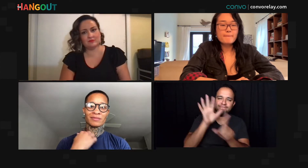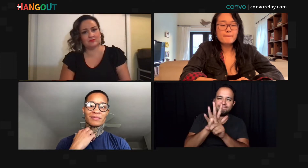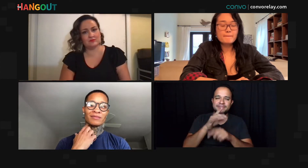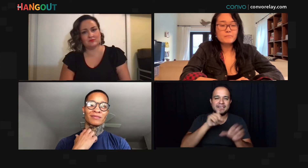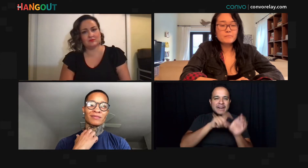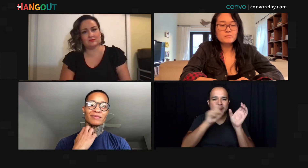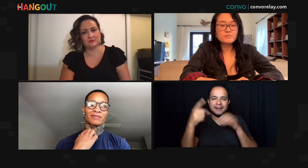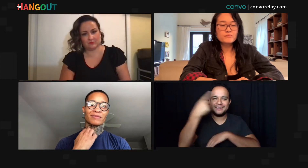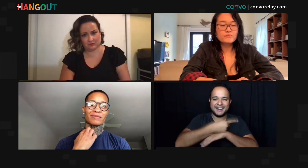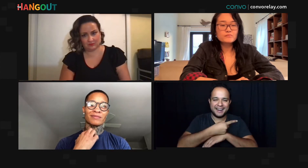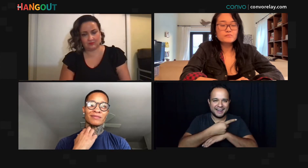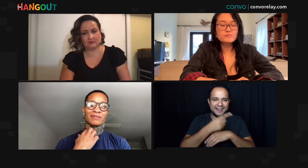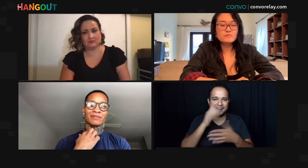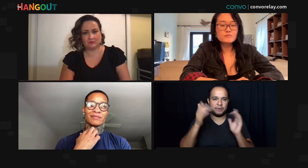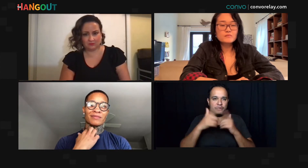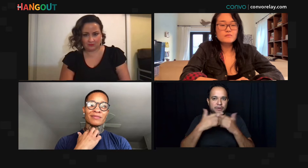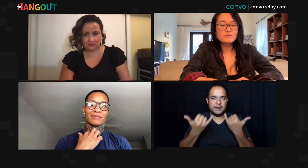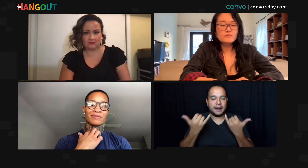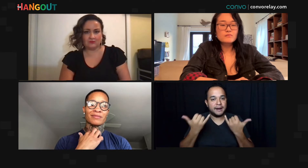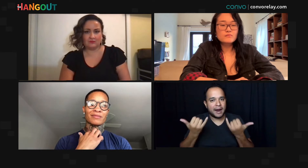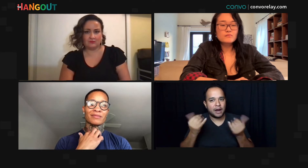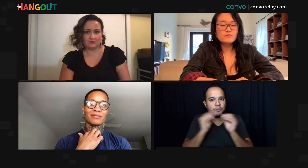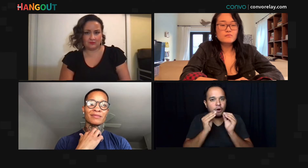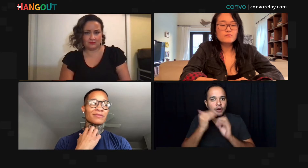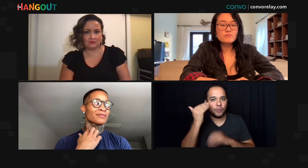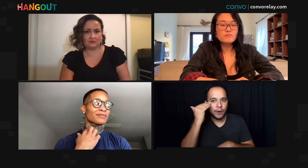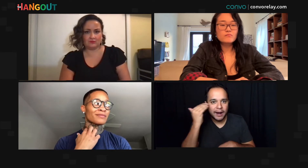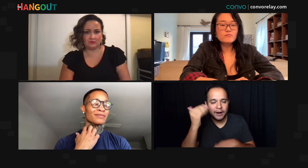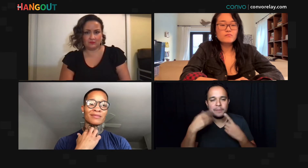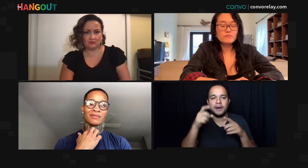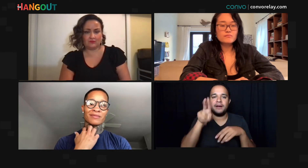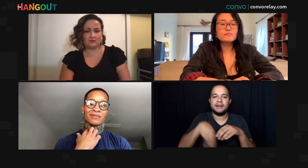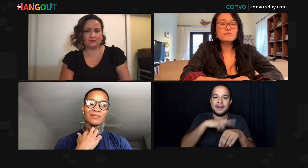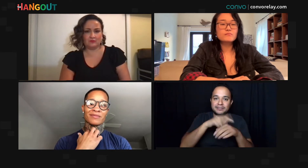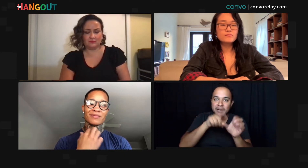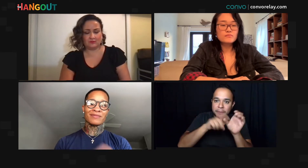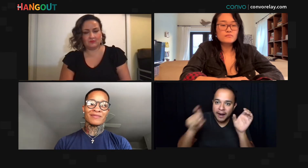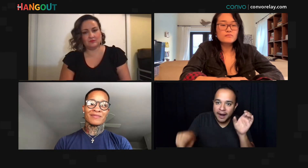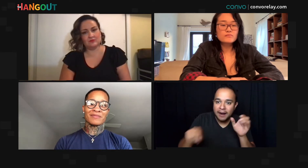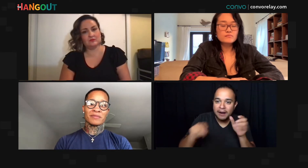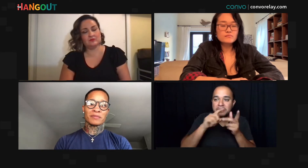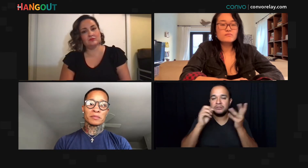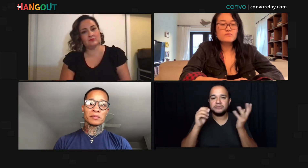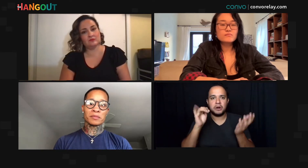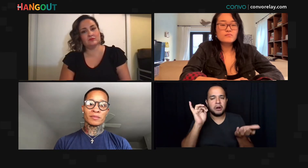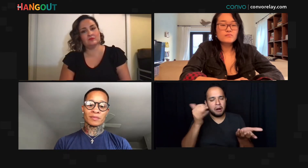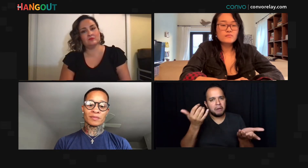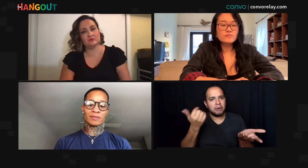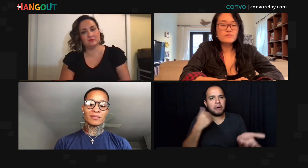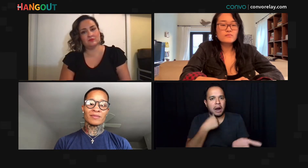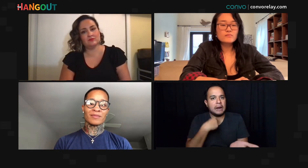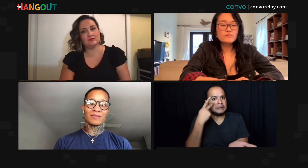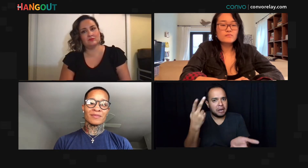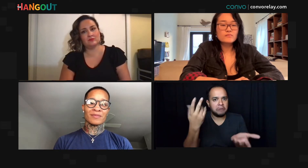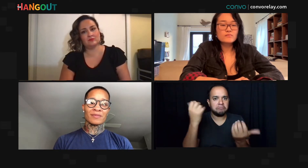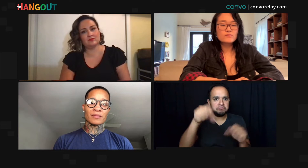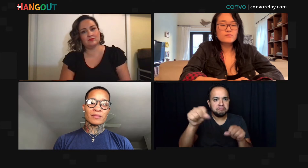back then I didn't have coming out day the way that we do now. I feel like there's a more awareness now. We have this national coming out